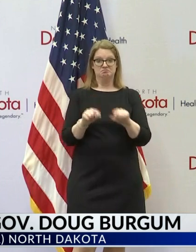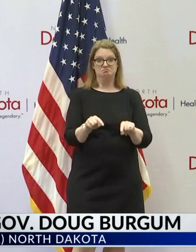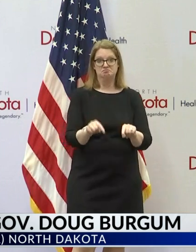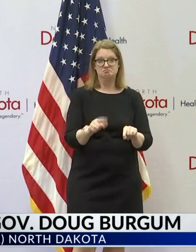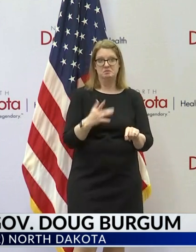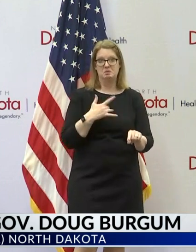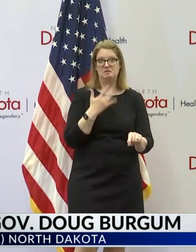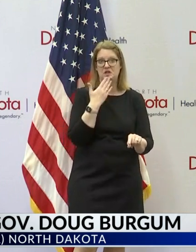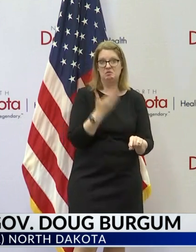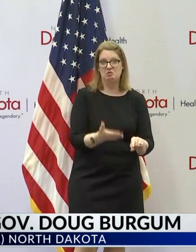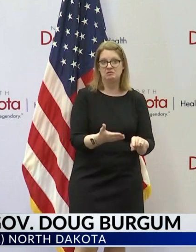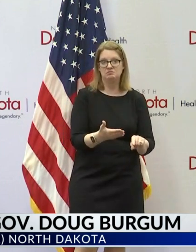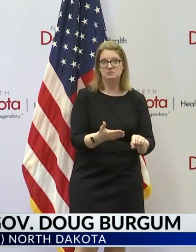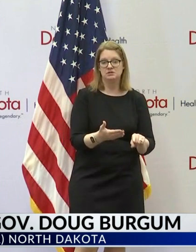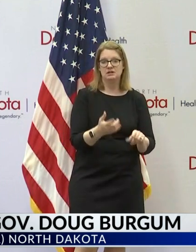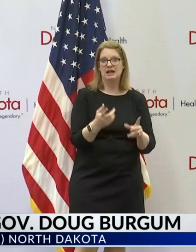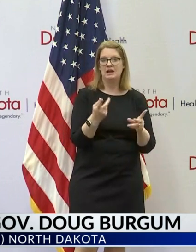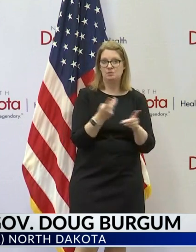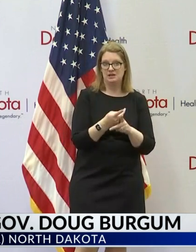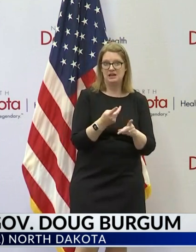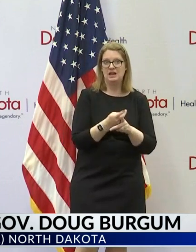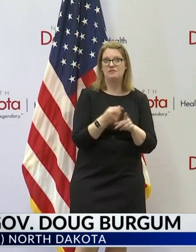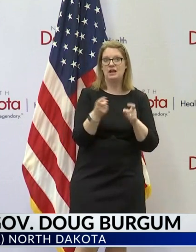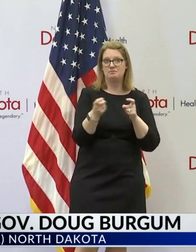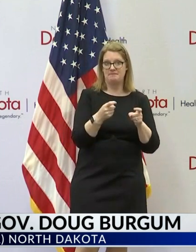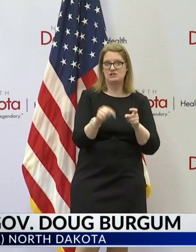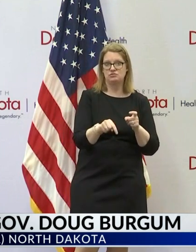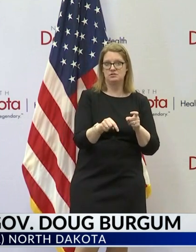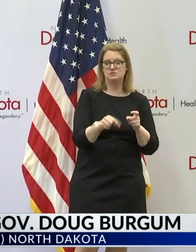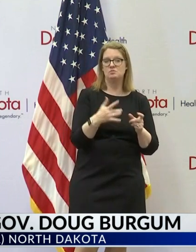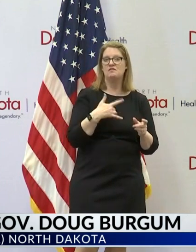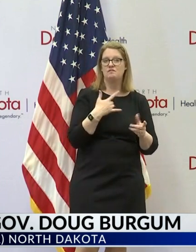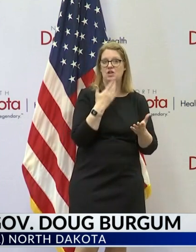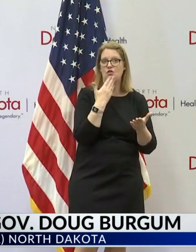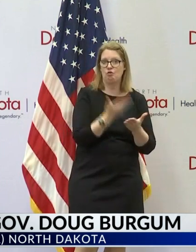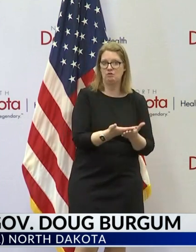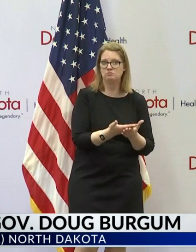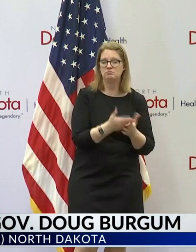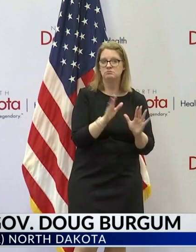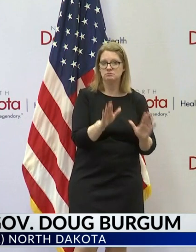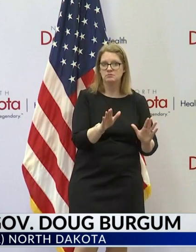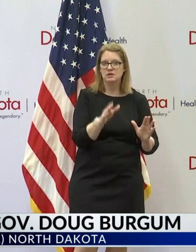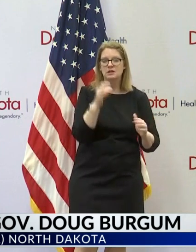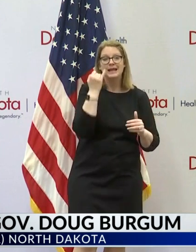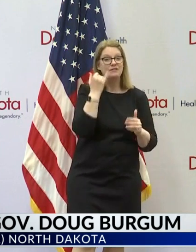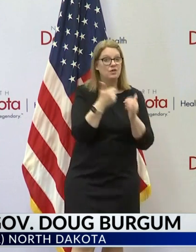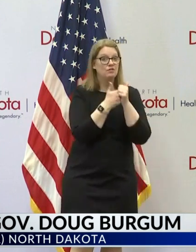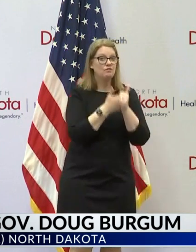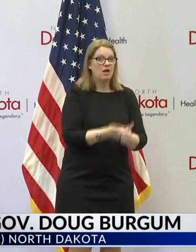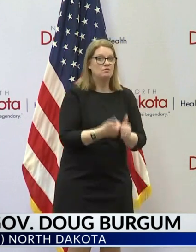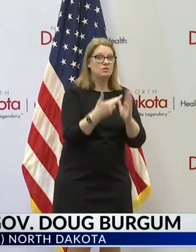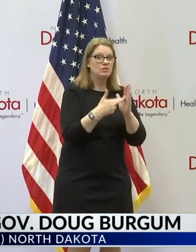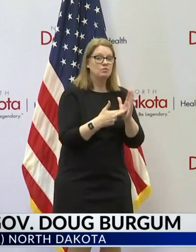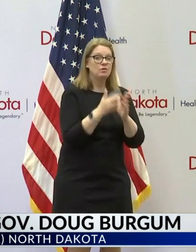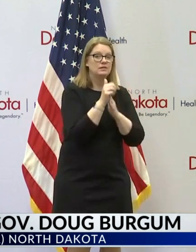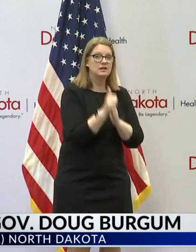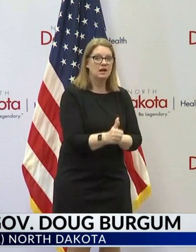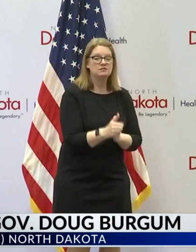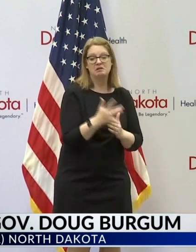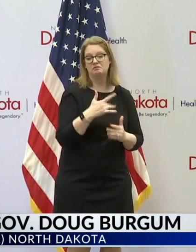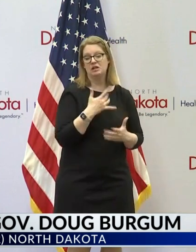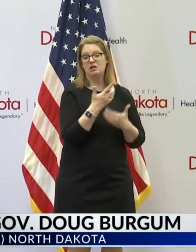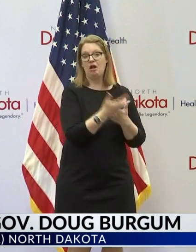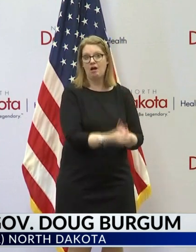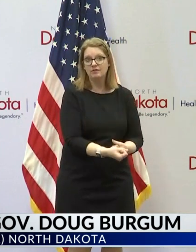of how we're managing this today, and people should feel, as long as they're following the guidelines, they should feel confident,